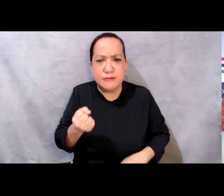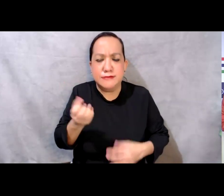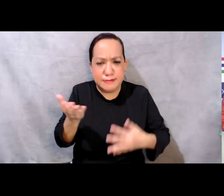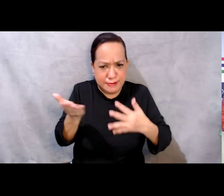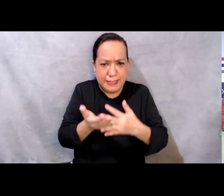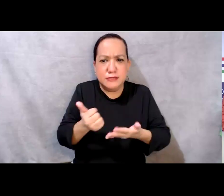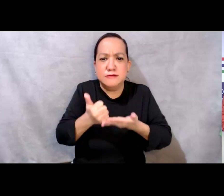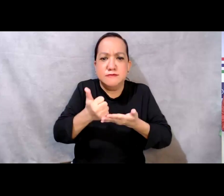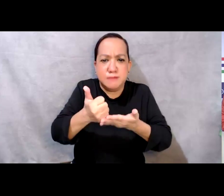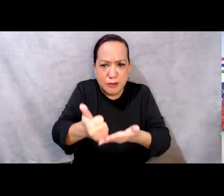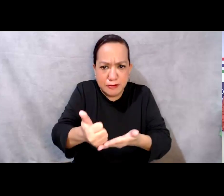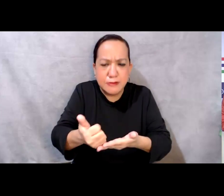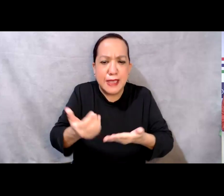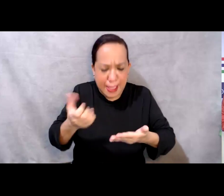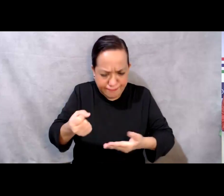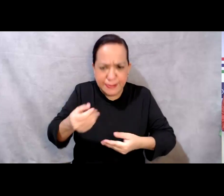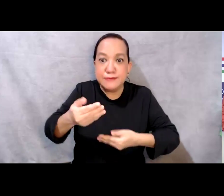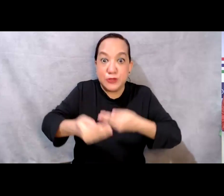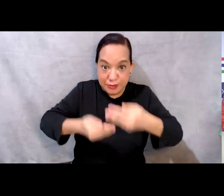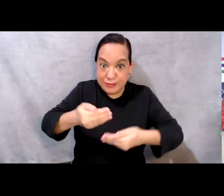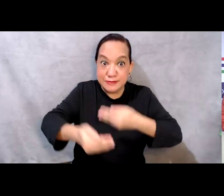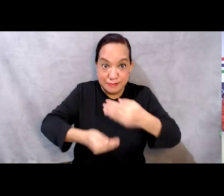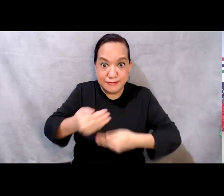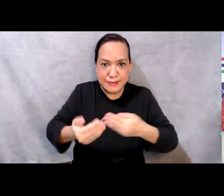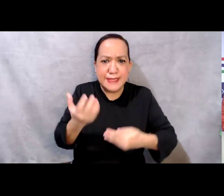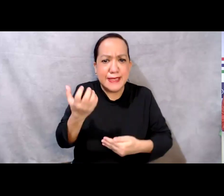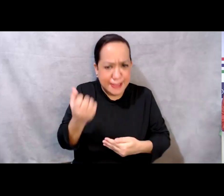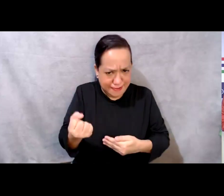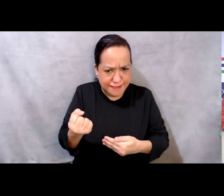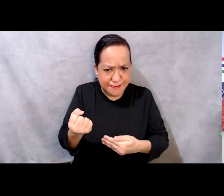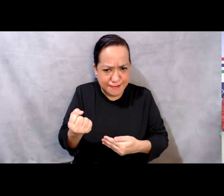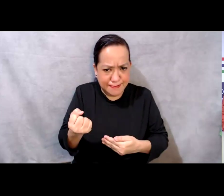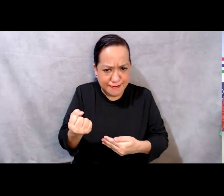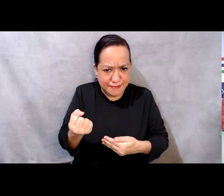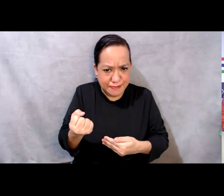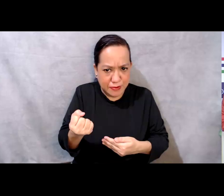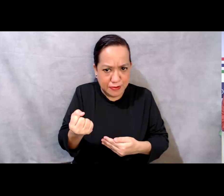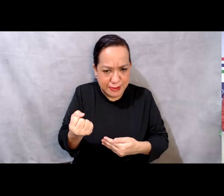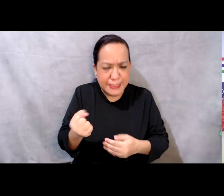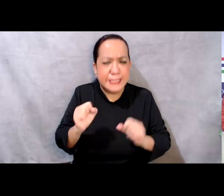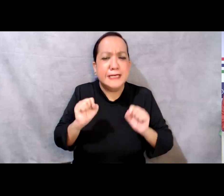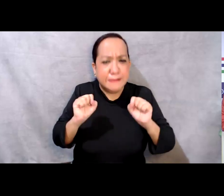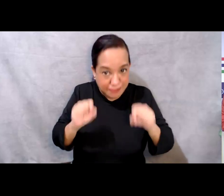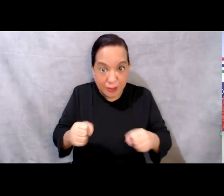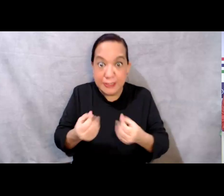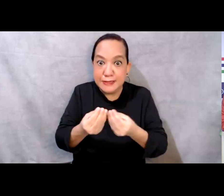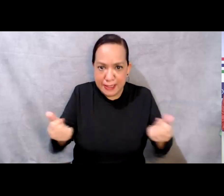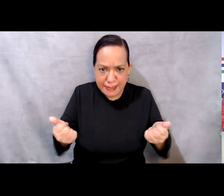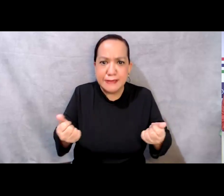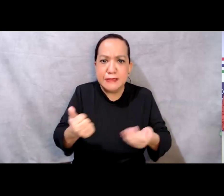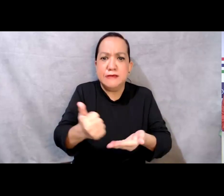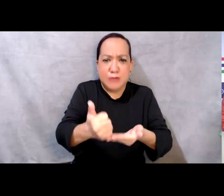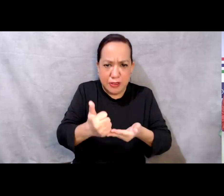so. I do agree that redress should happen as quickly as possible, but we also have